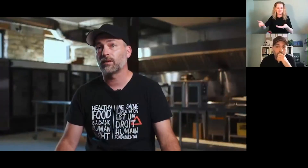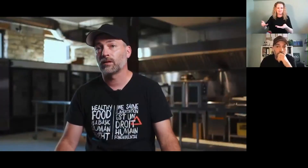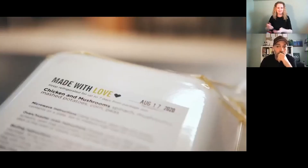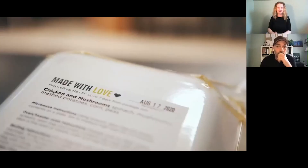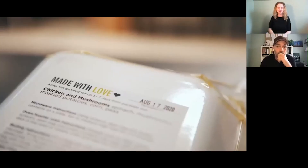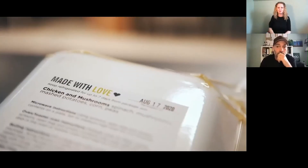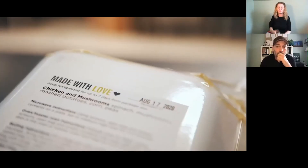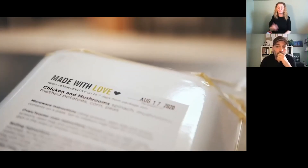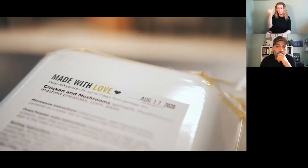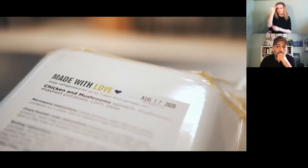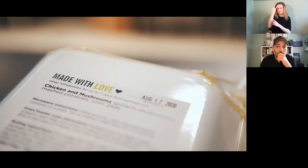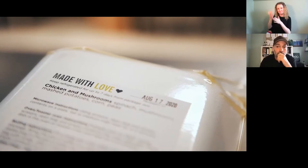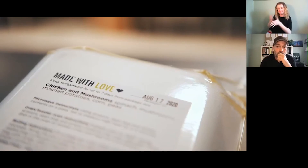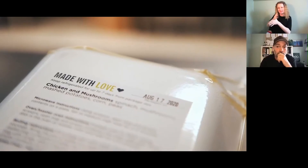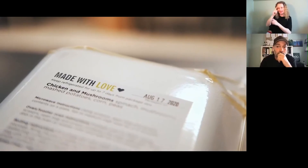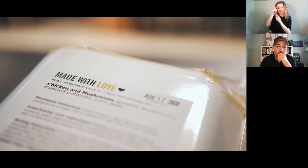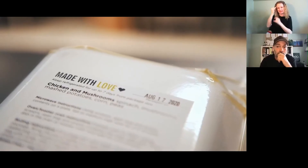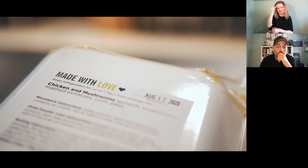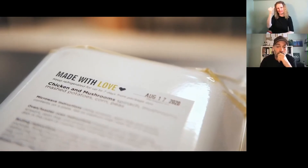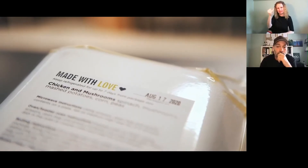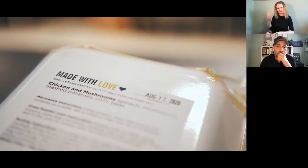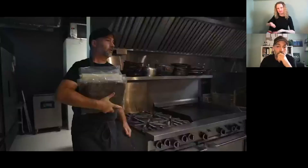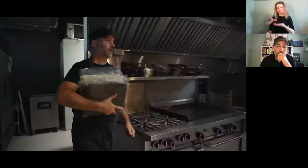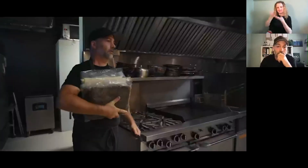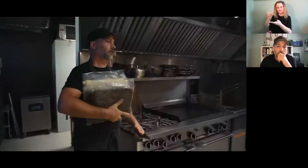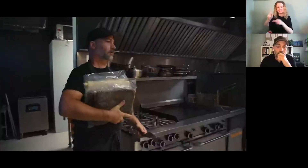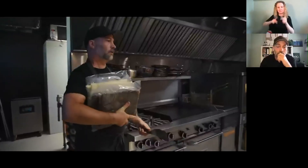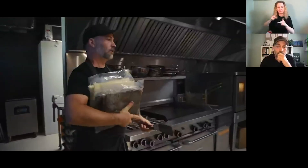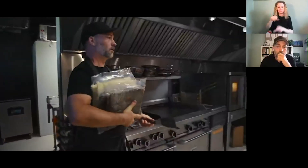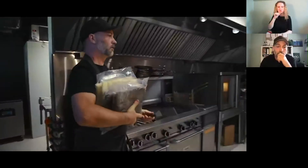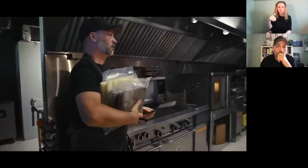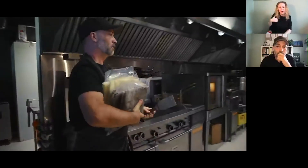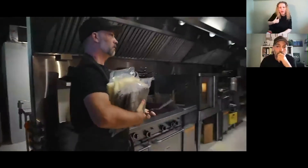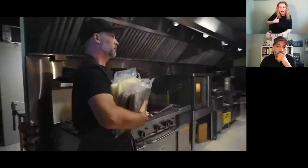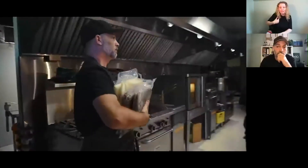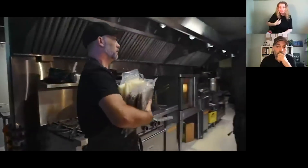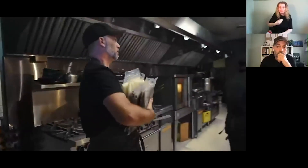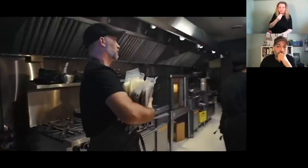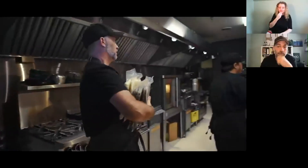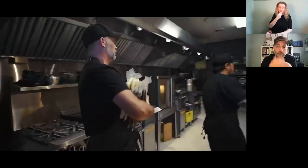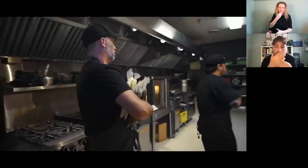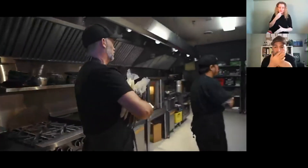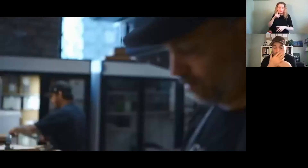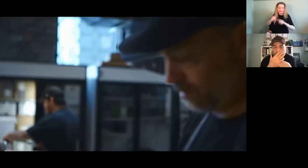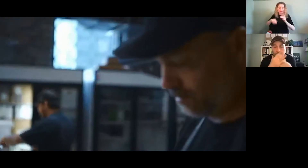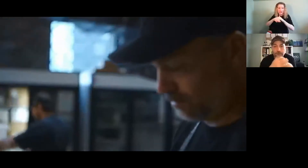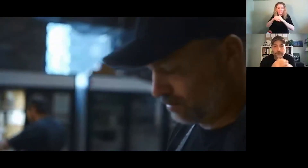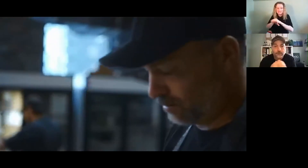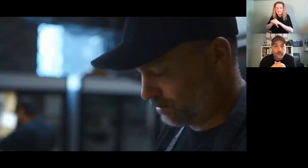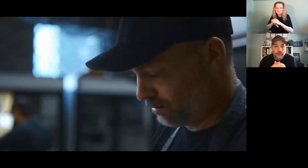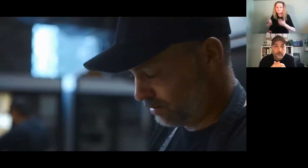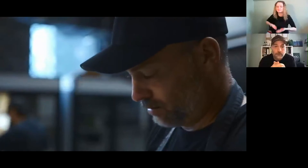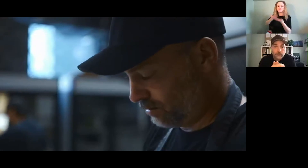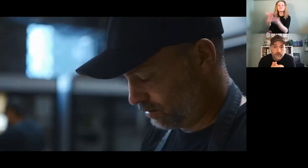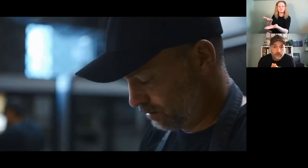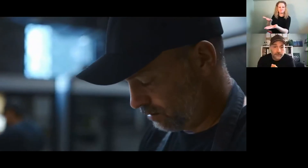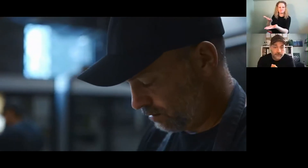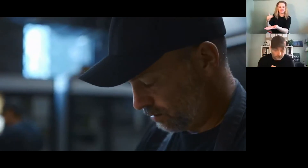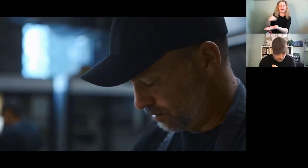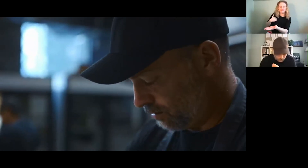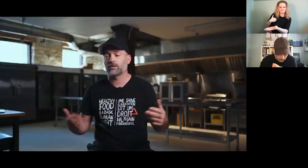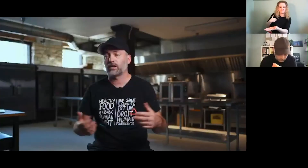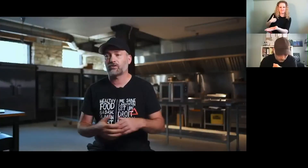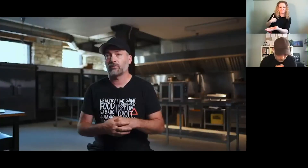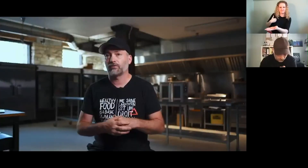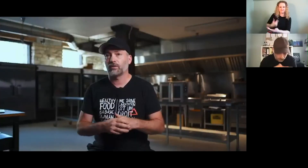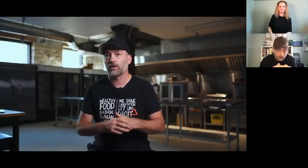had them and feeding them nutritious food. I've been working with Community Food Centers of Canada for 6 or 7 years now.